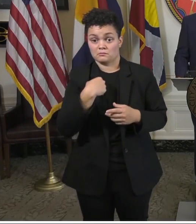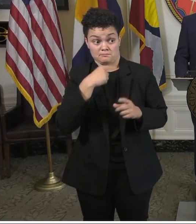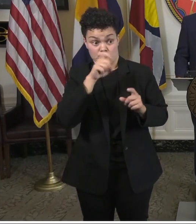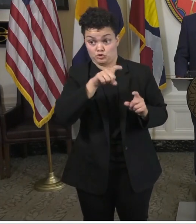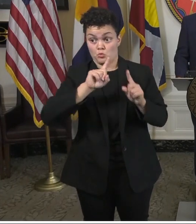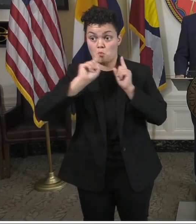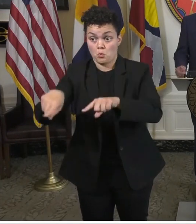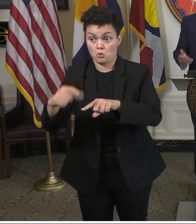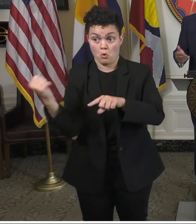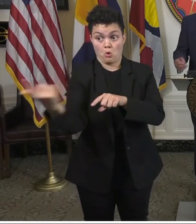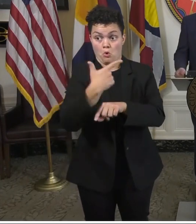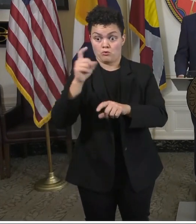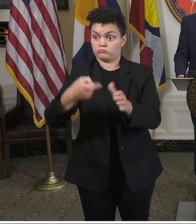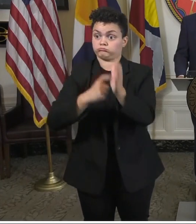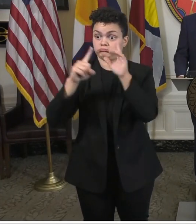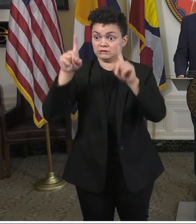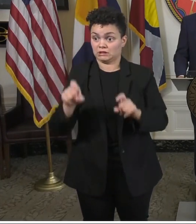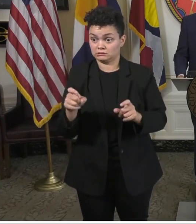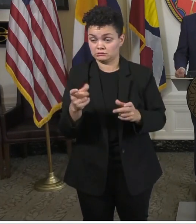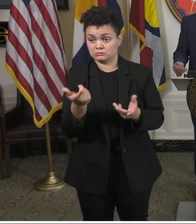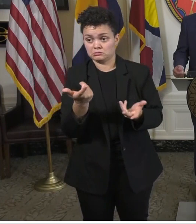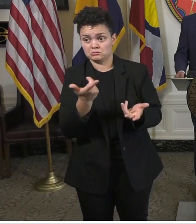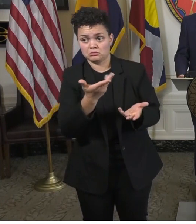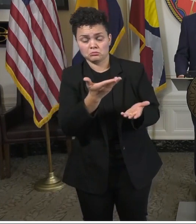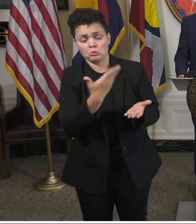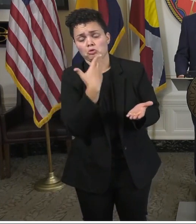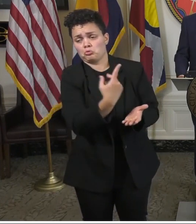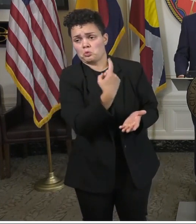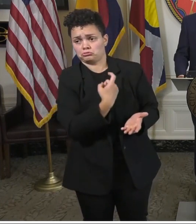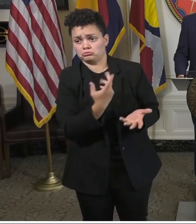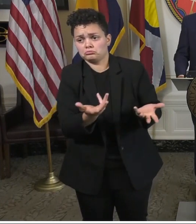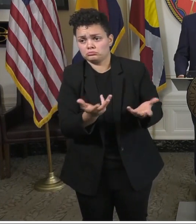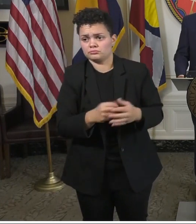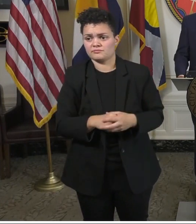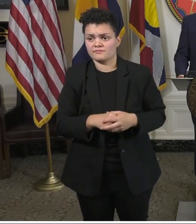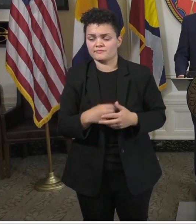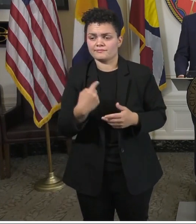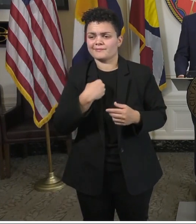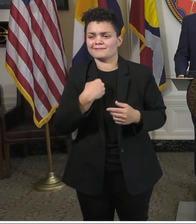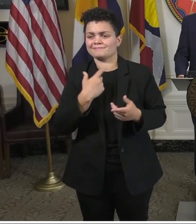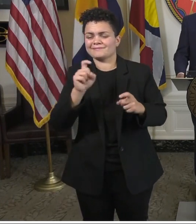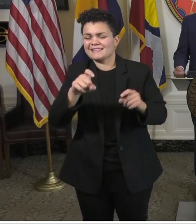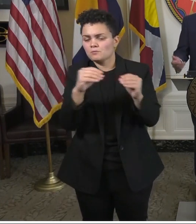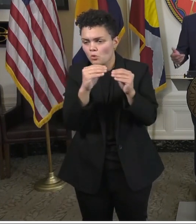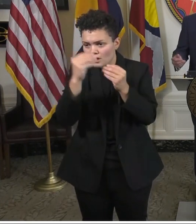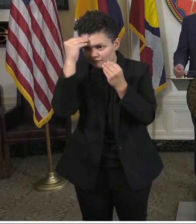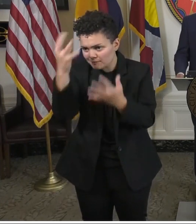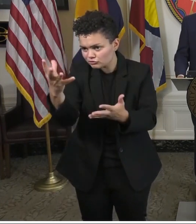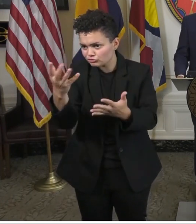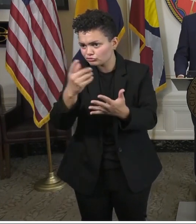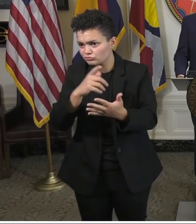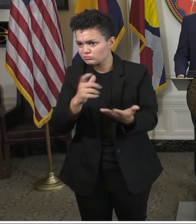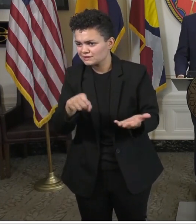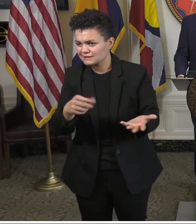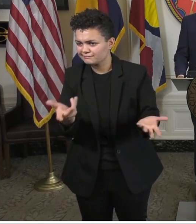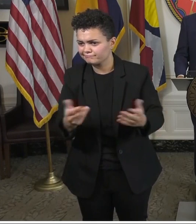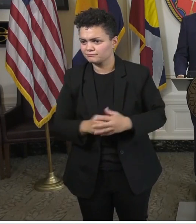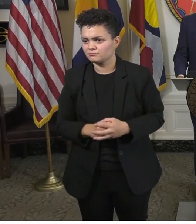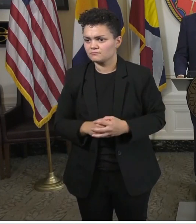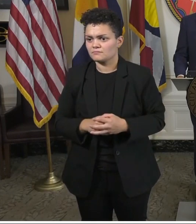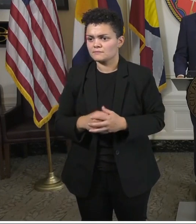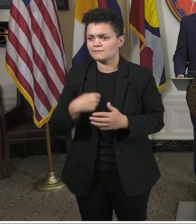a legitimate question, but again, I'd wanna look into that a little bit more. And then discuss with our chief medical officer, get his